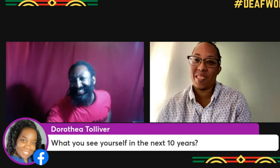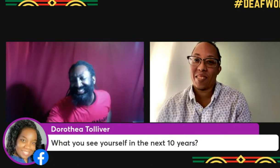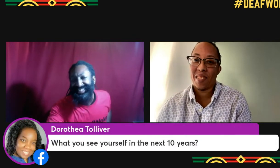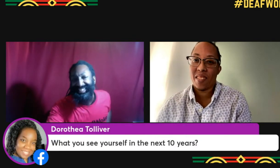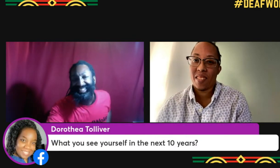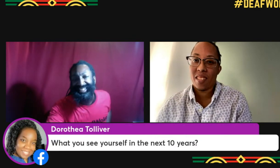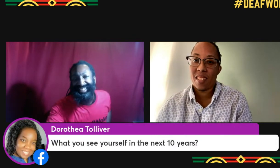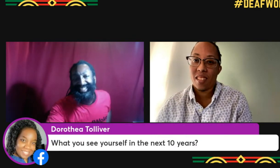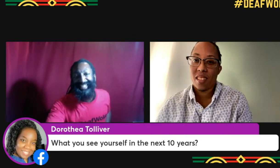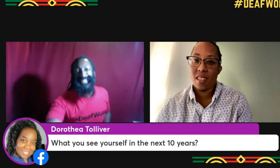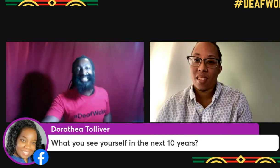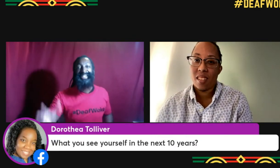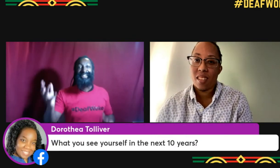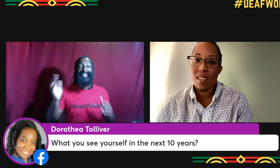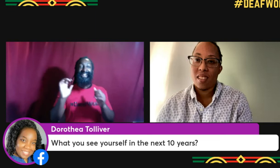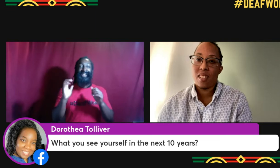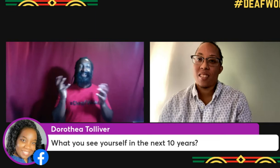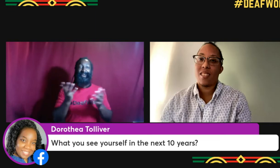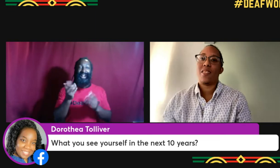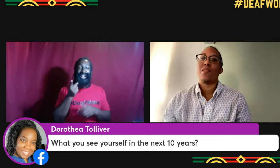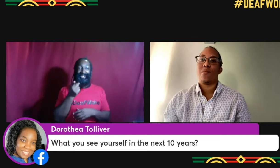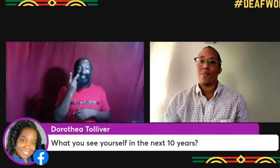Gotcha.